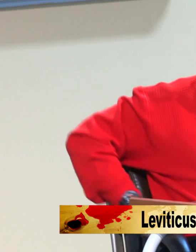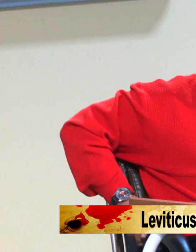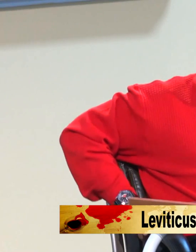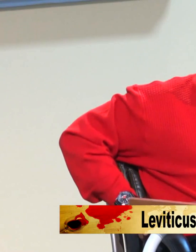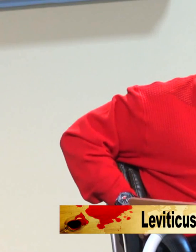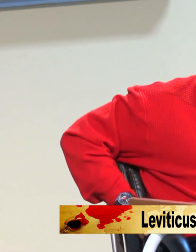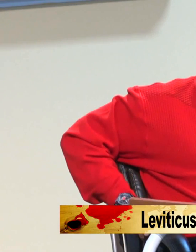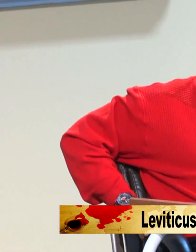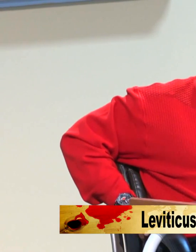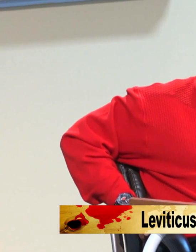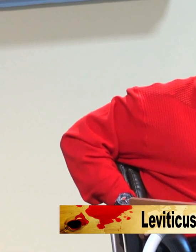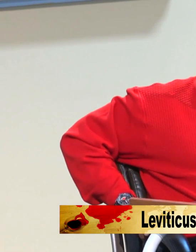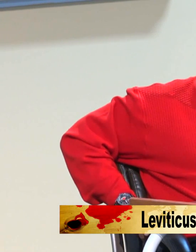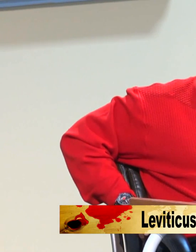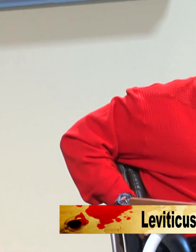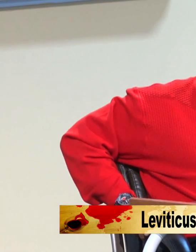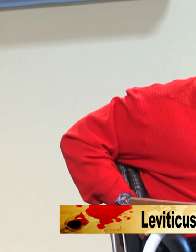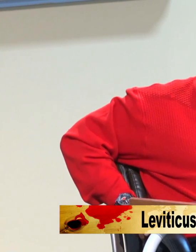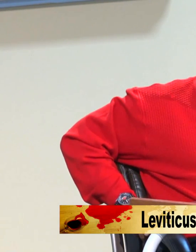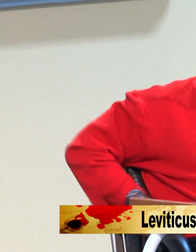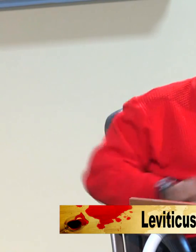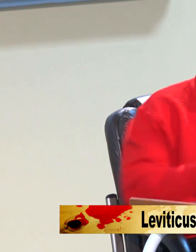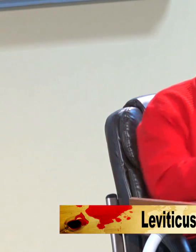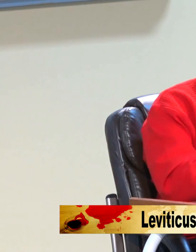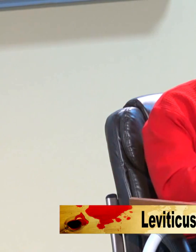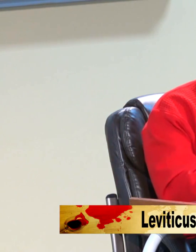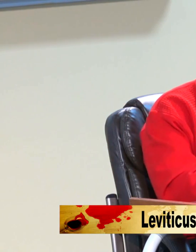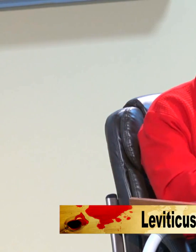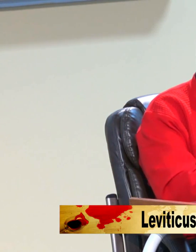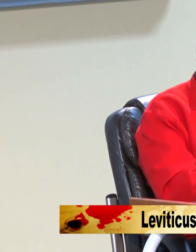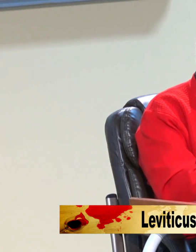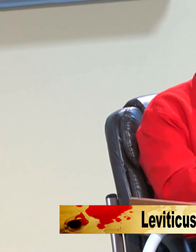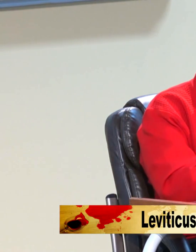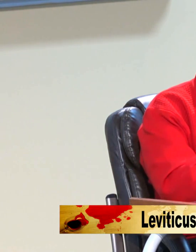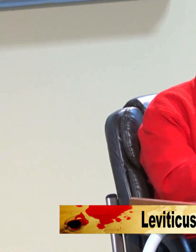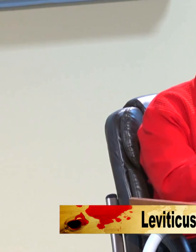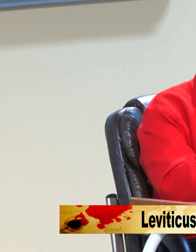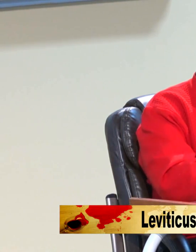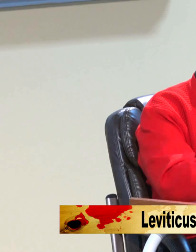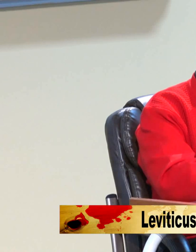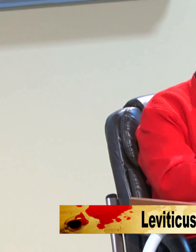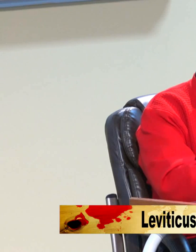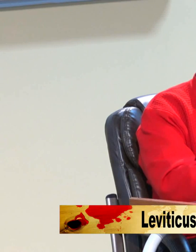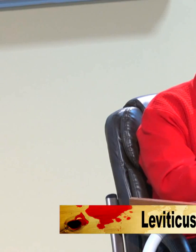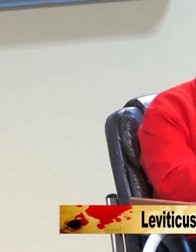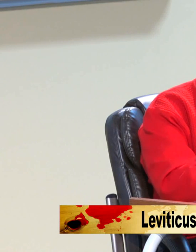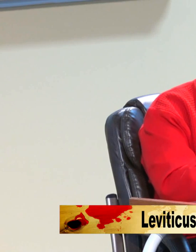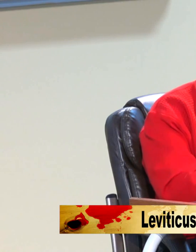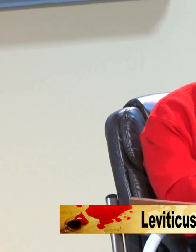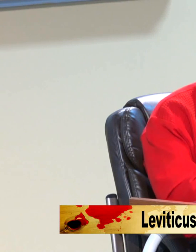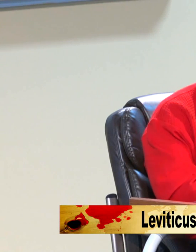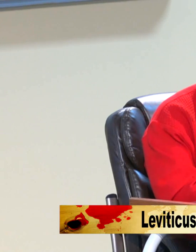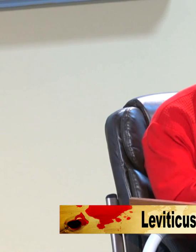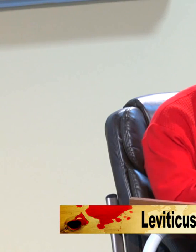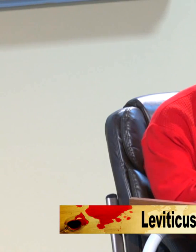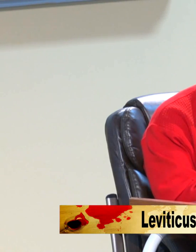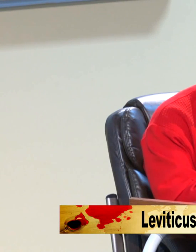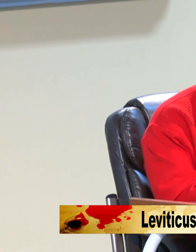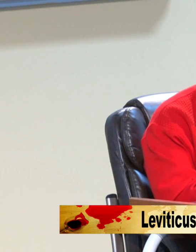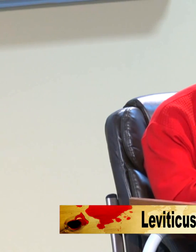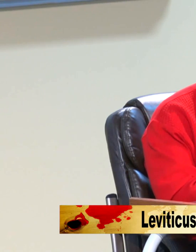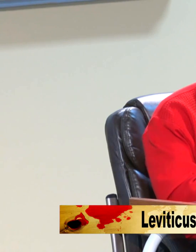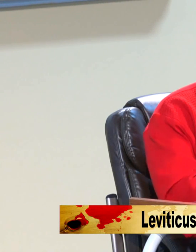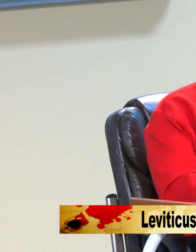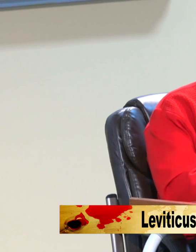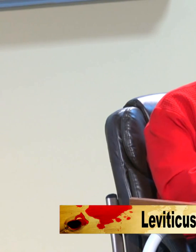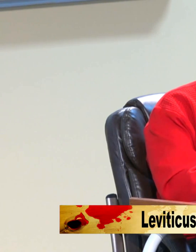if the individual sin, if the priest sin, or if the whole nation sin, it all had to do one thing. They had to kill a